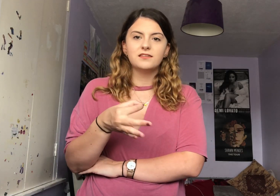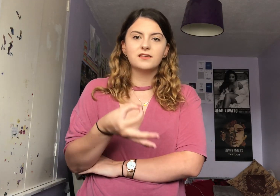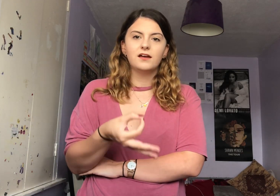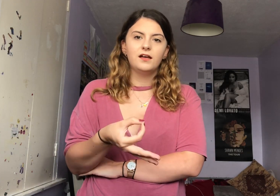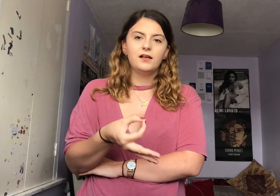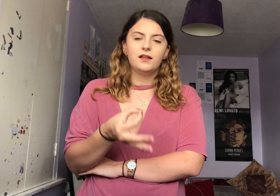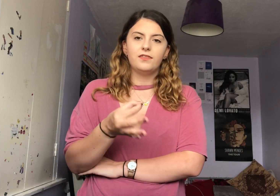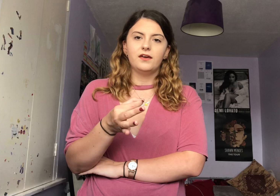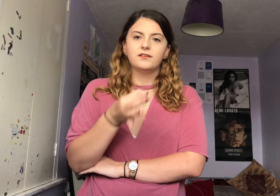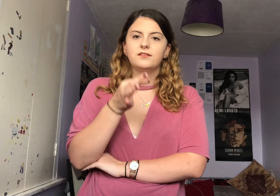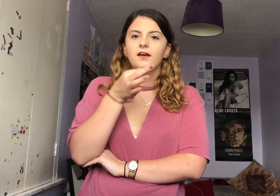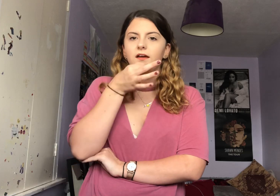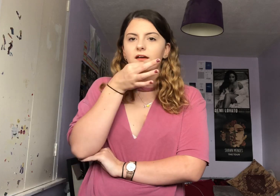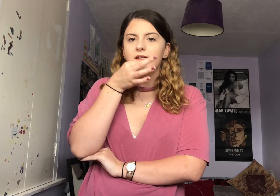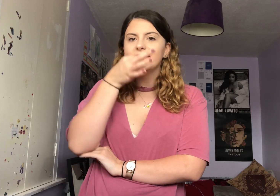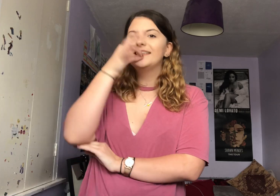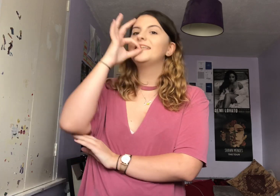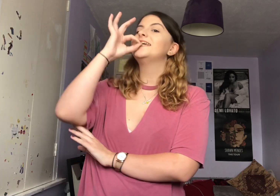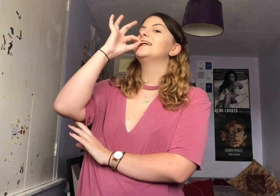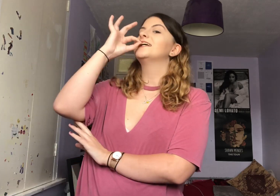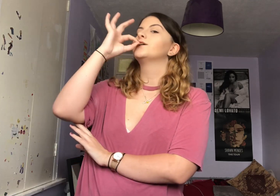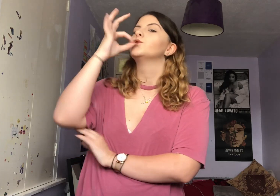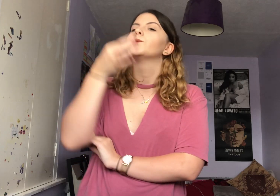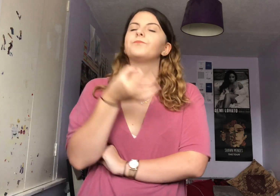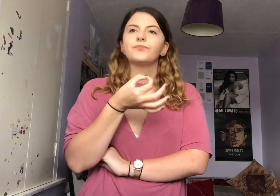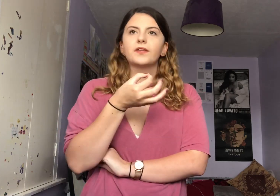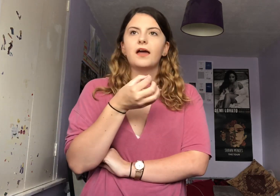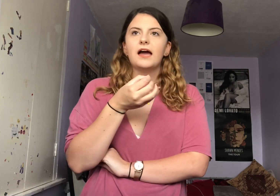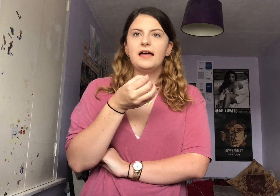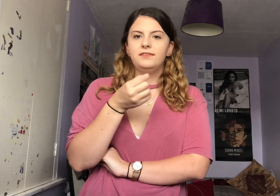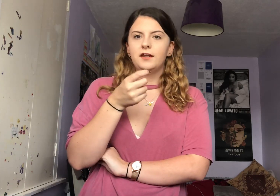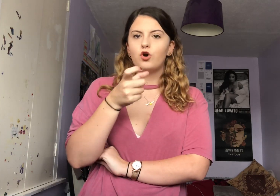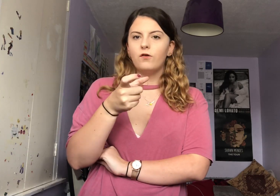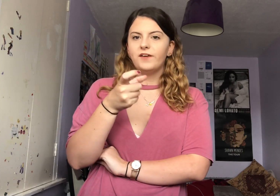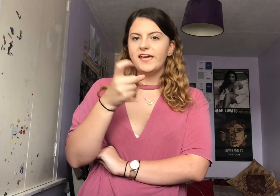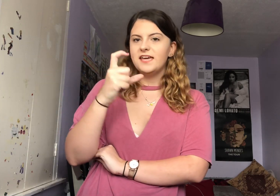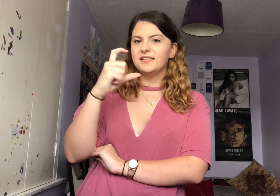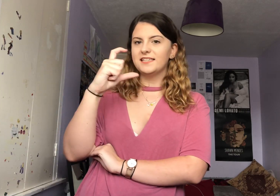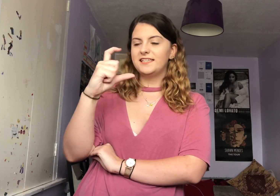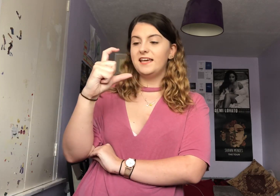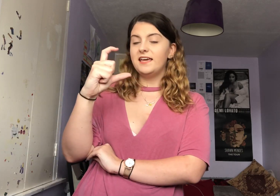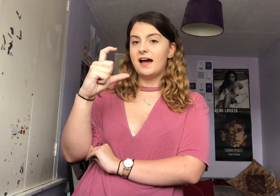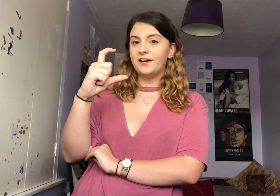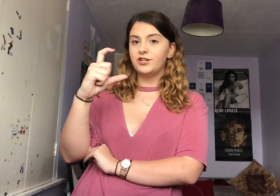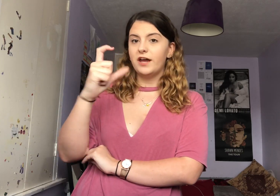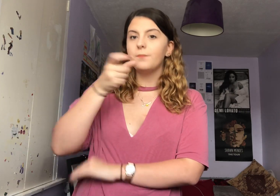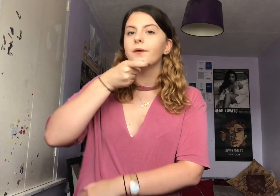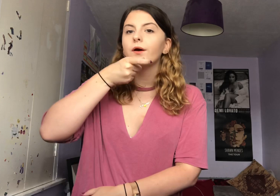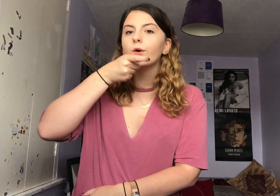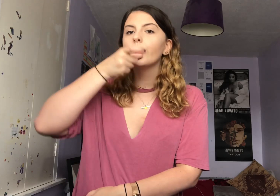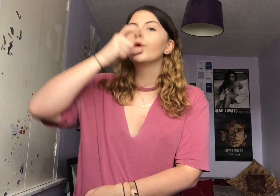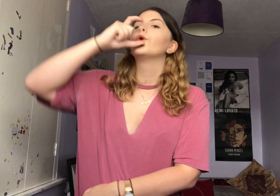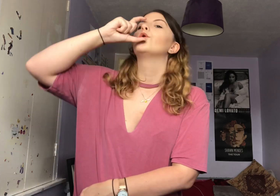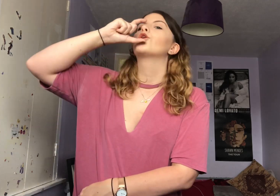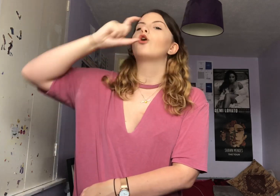this, in tea. And then coffee is a C hand shape,